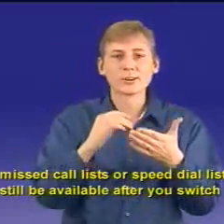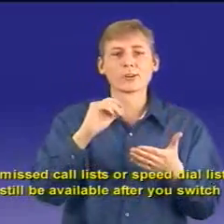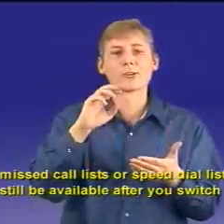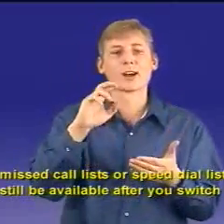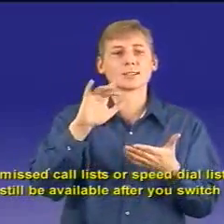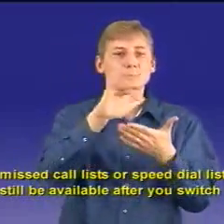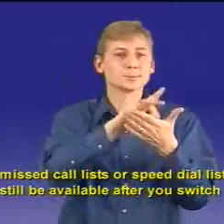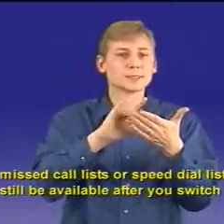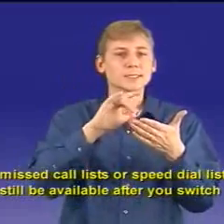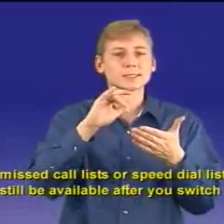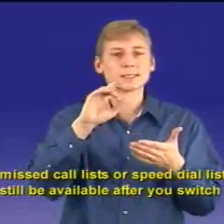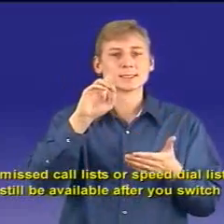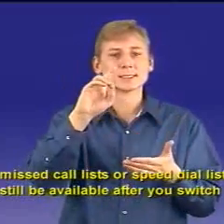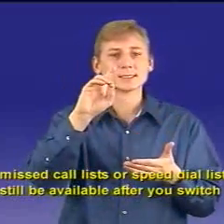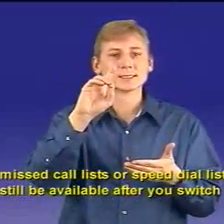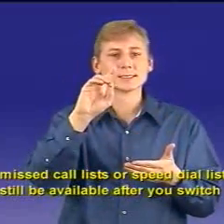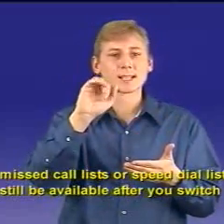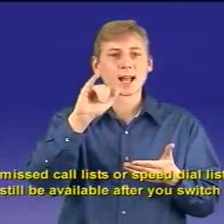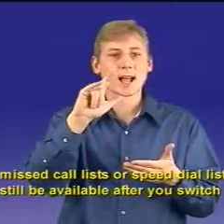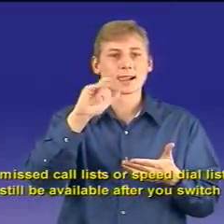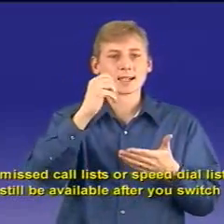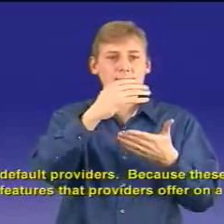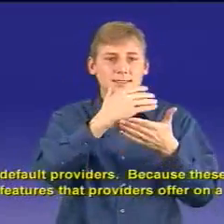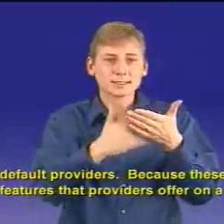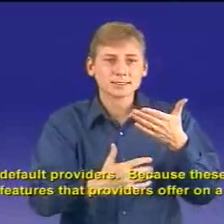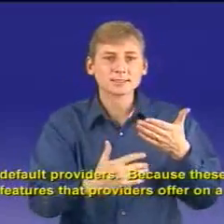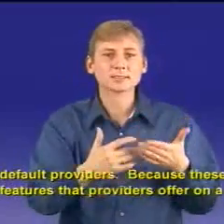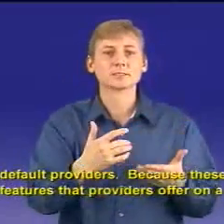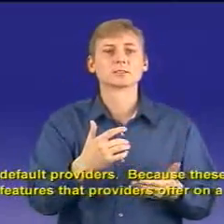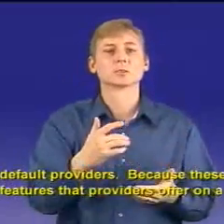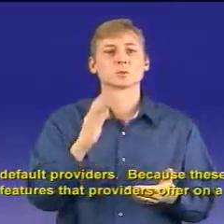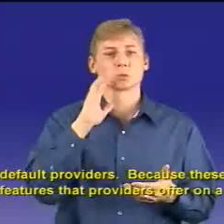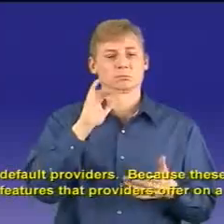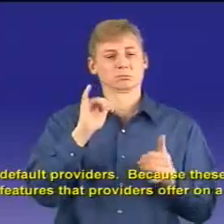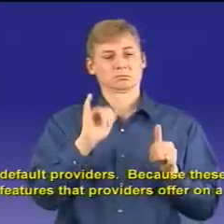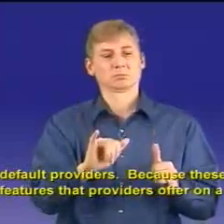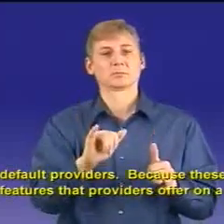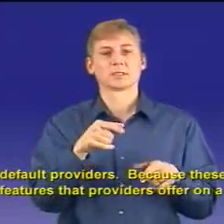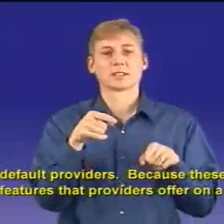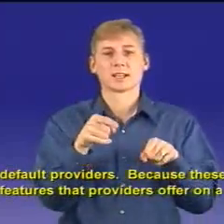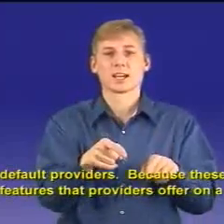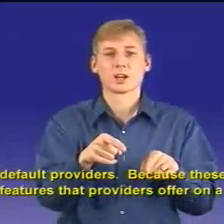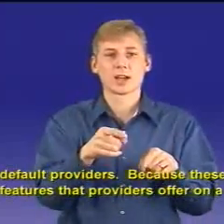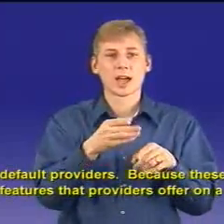dial lists, will still be available after you switch default providers.